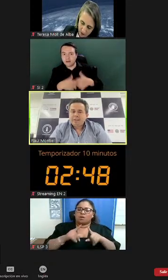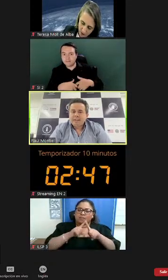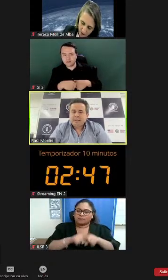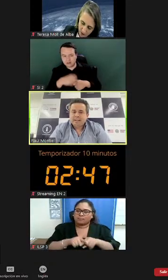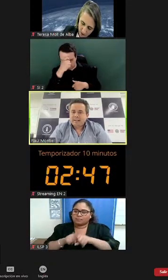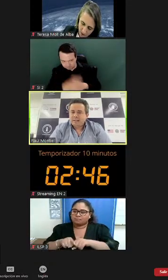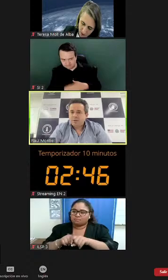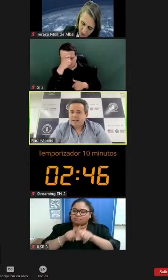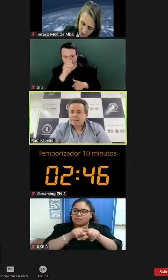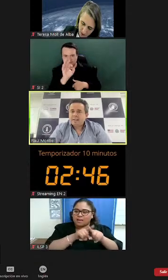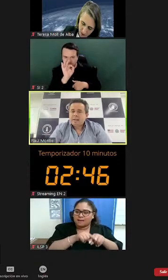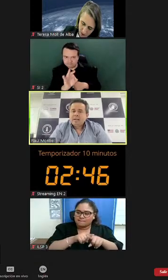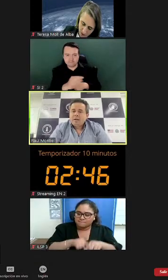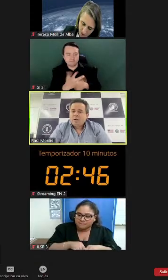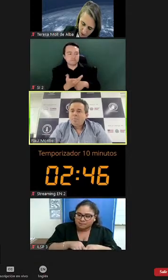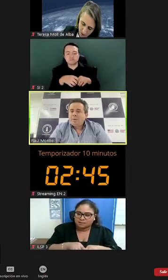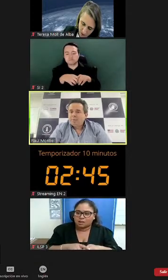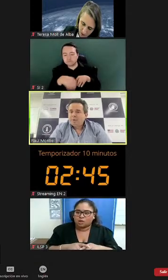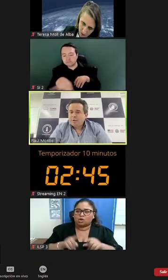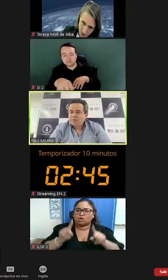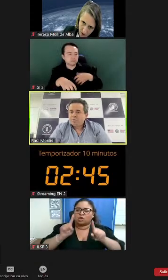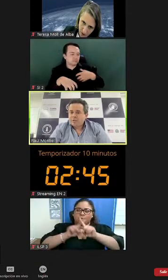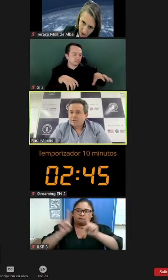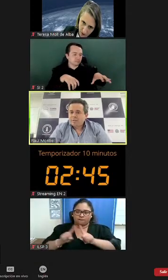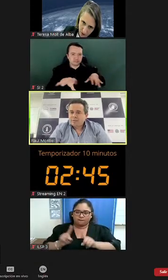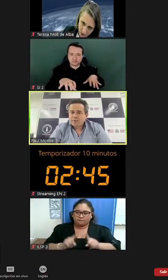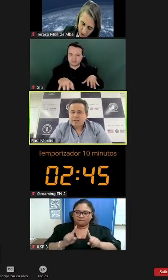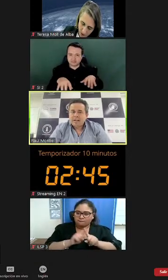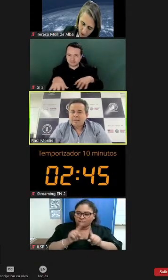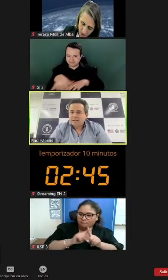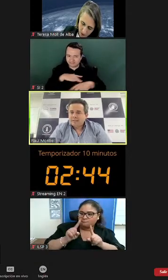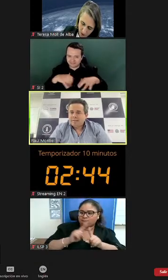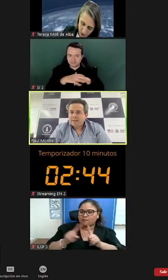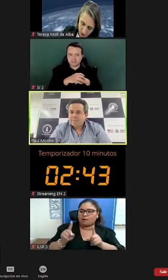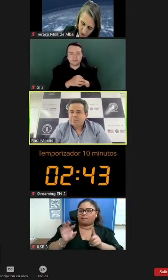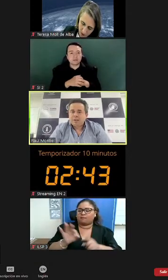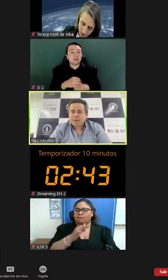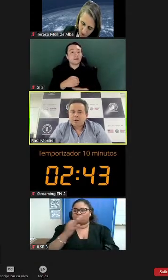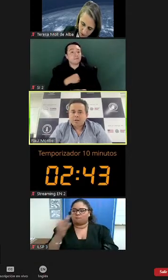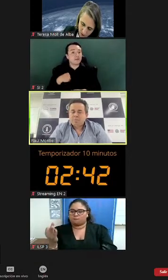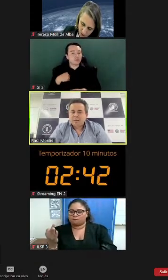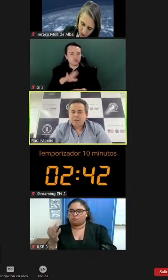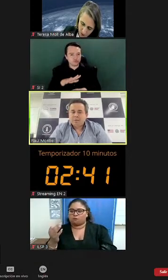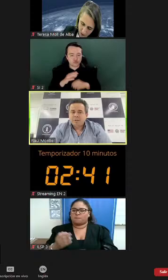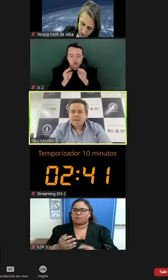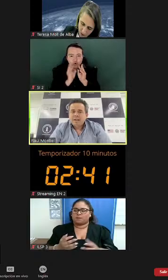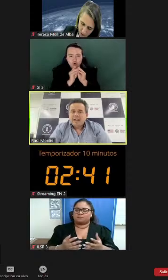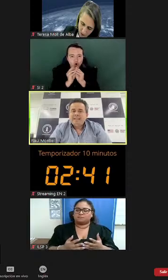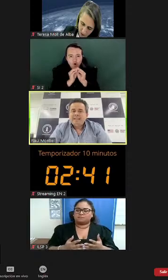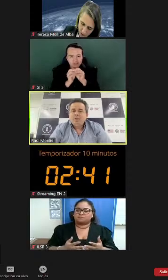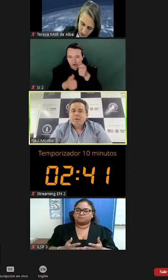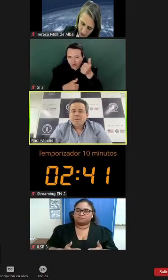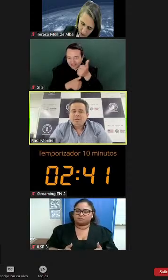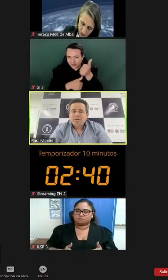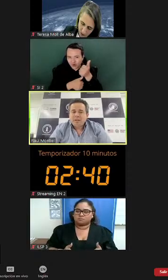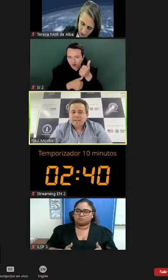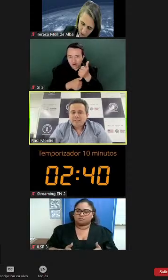deserve these rights in different categories the members of the advisory com